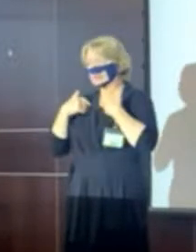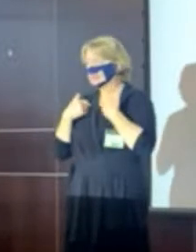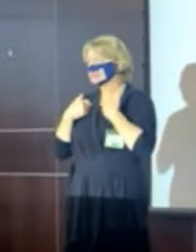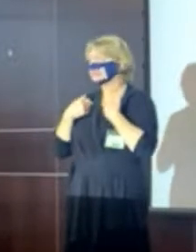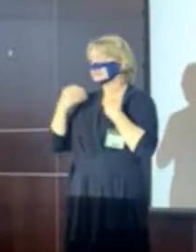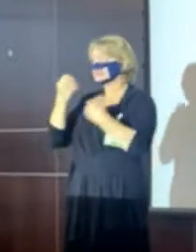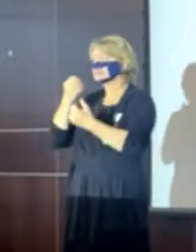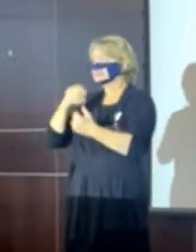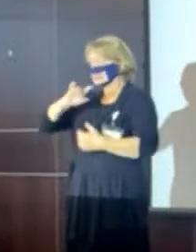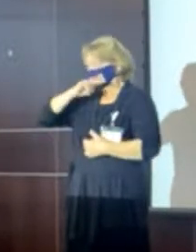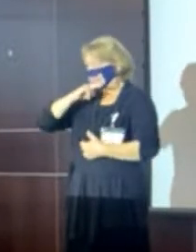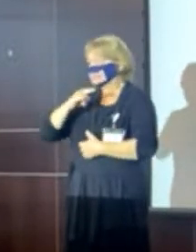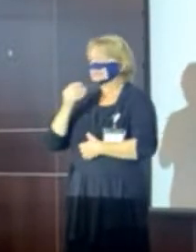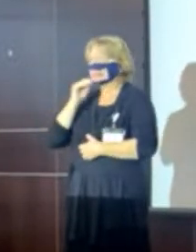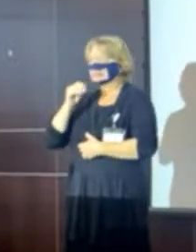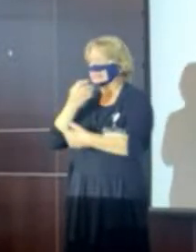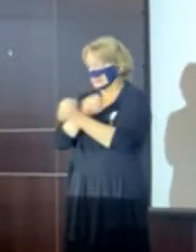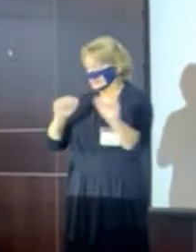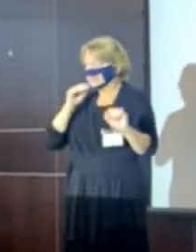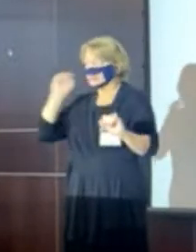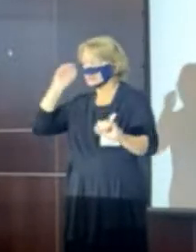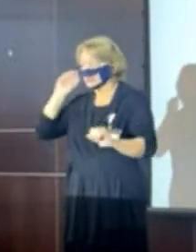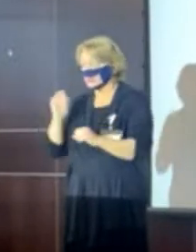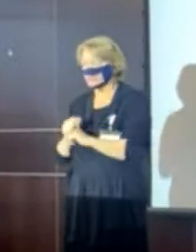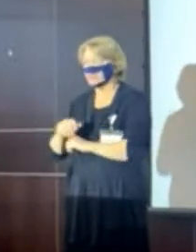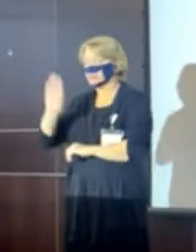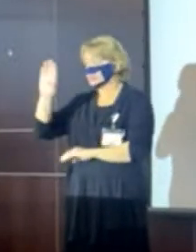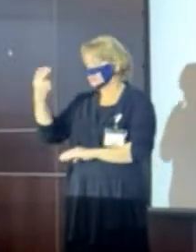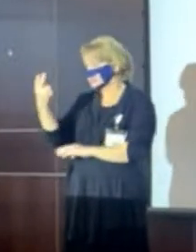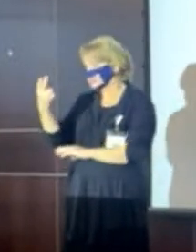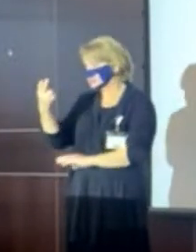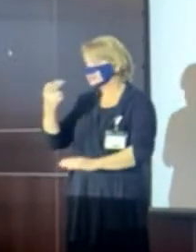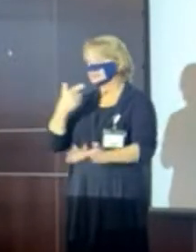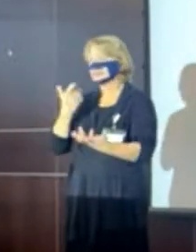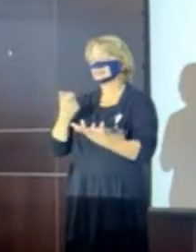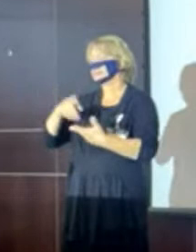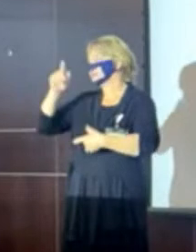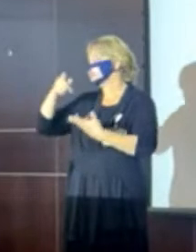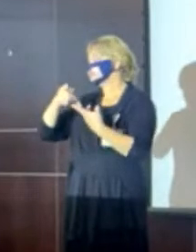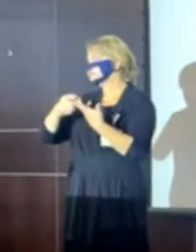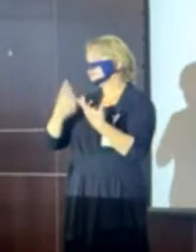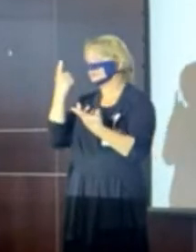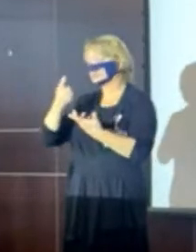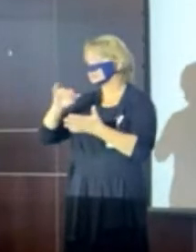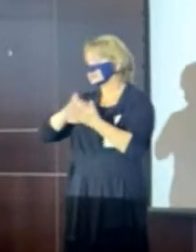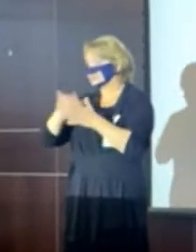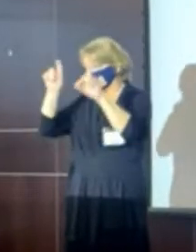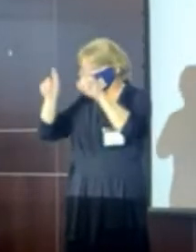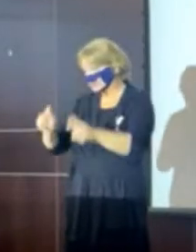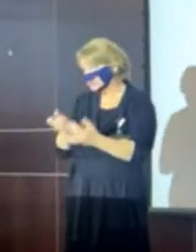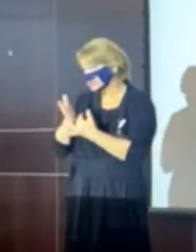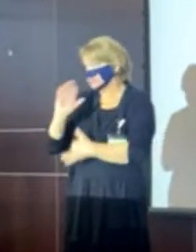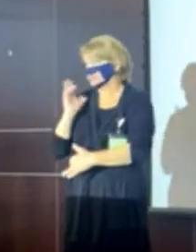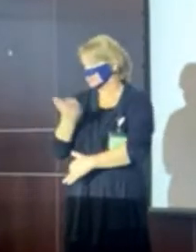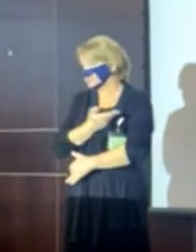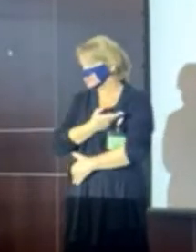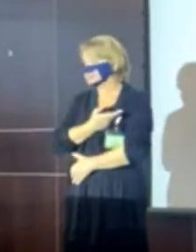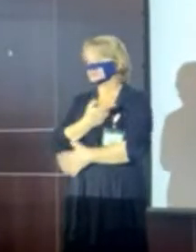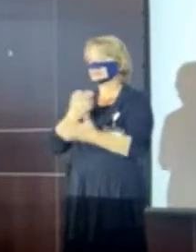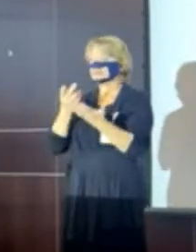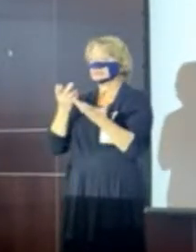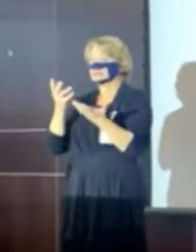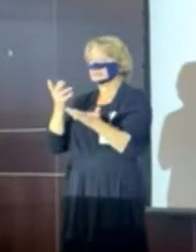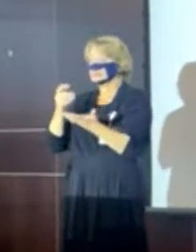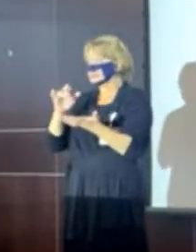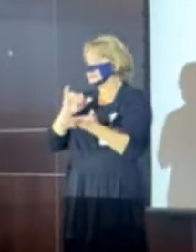I can tell you of the cases that valid diagnosis, it ranges anywhere, so the cases that are tested through us, that urgent cares, wherever it may